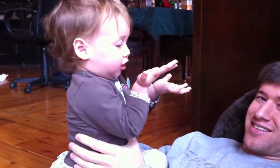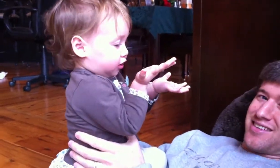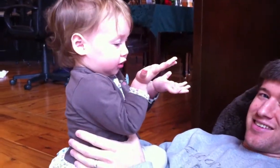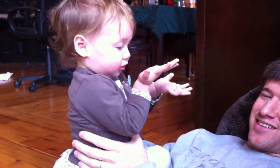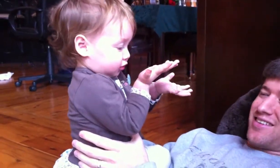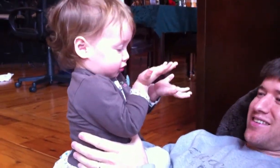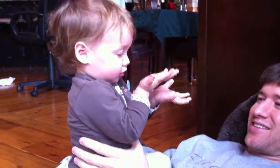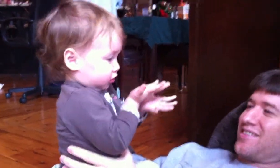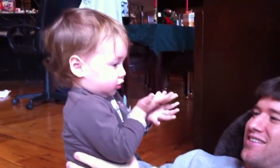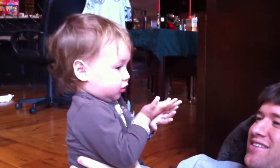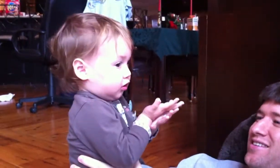Can you sign horse?